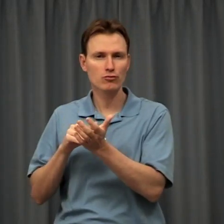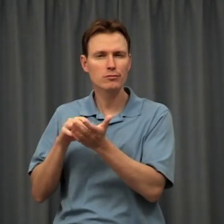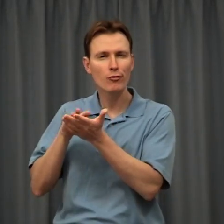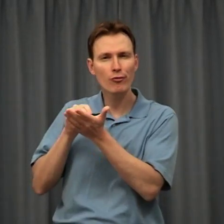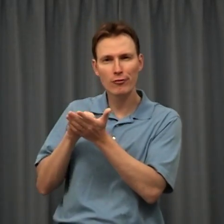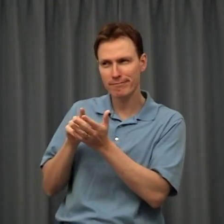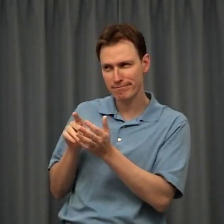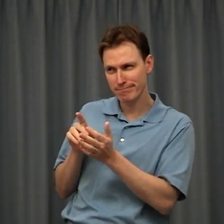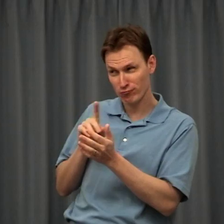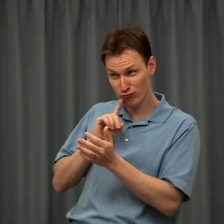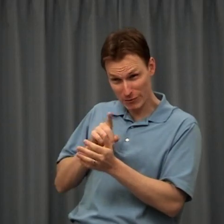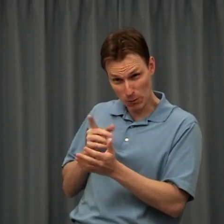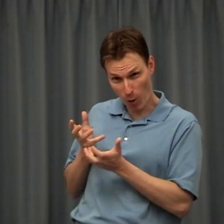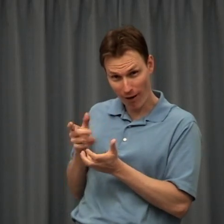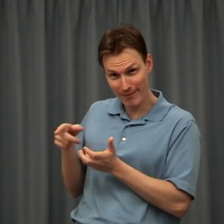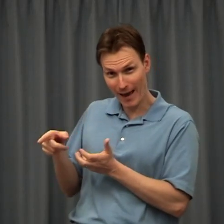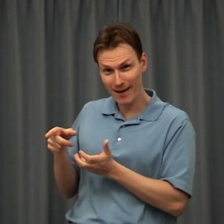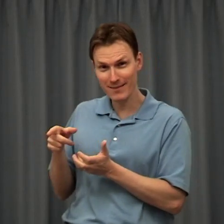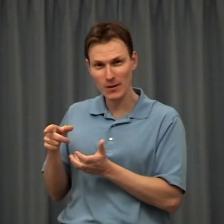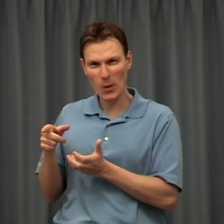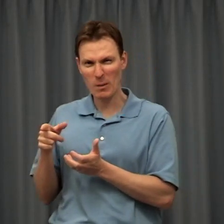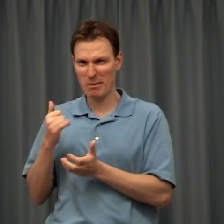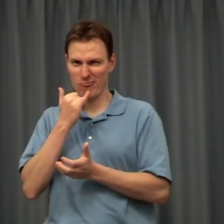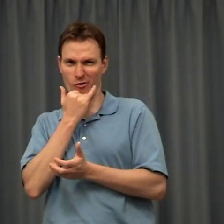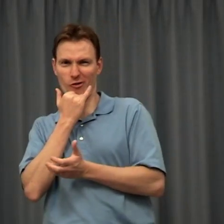doctor to see if it was really what I wanted to do.